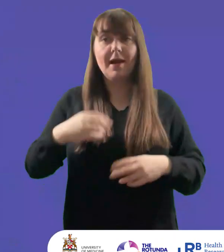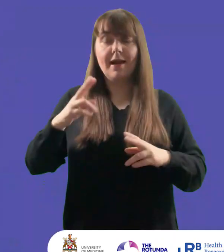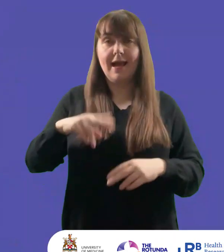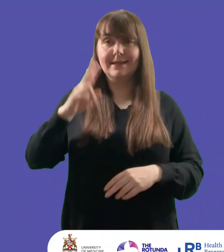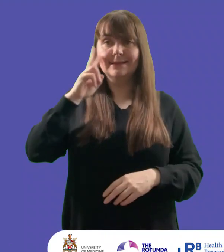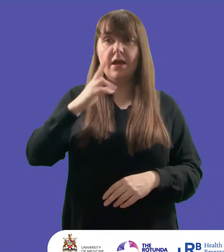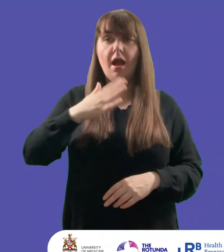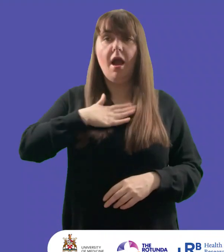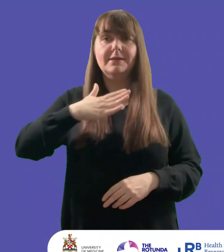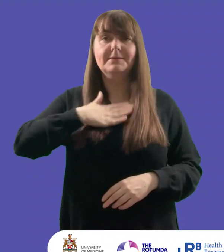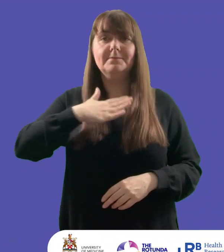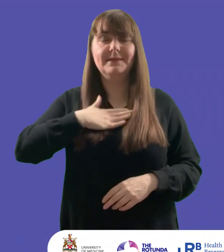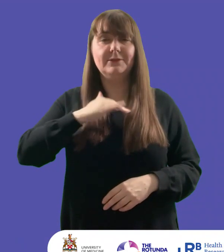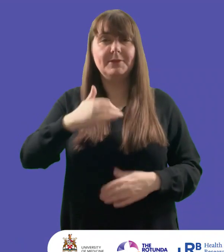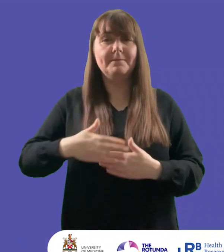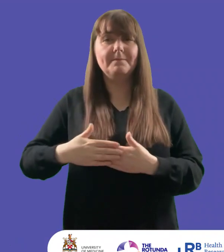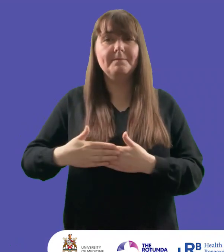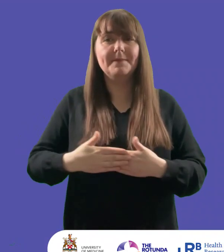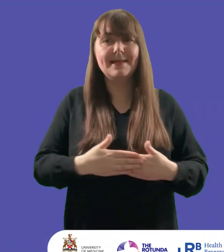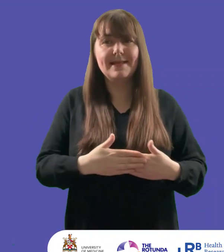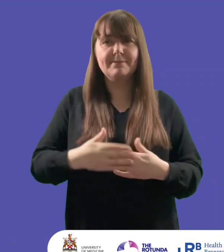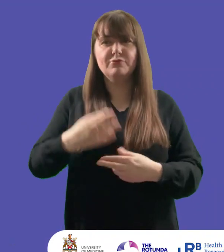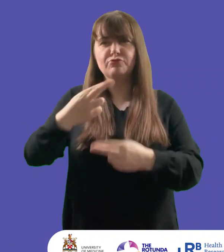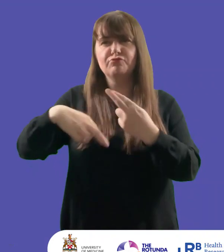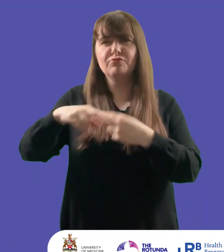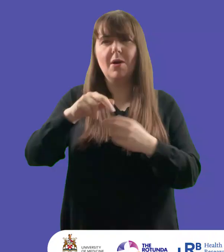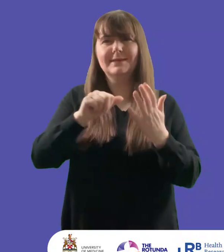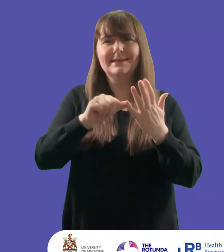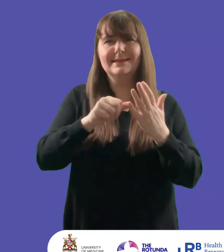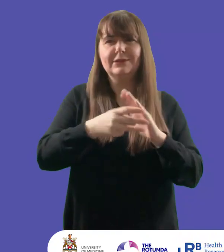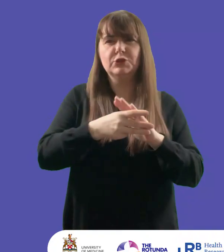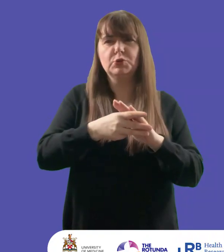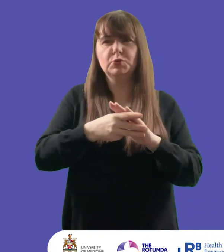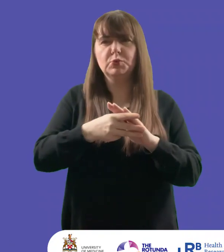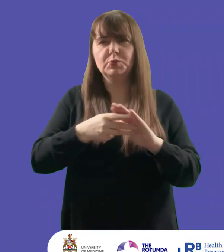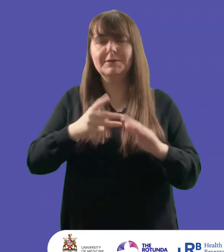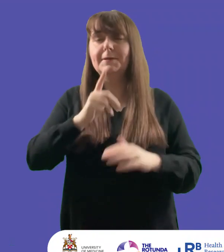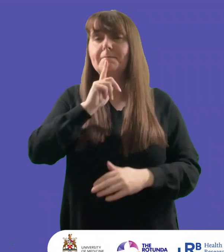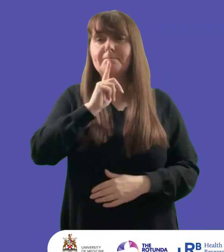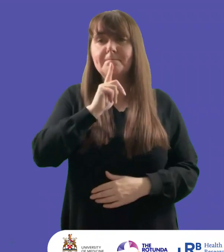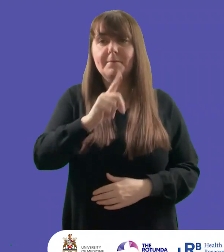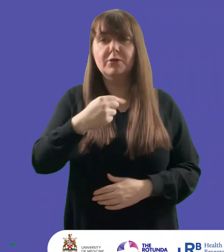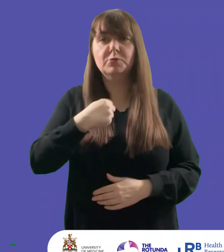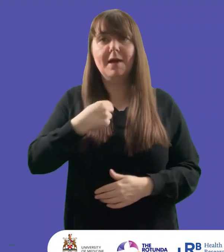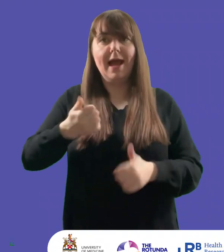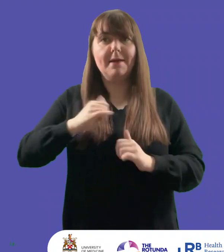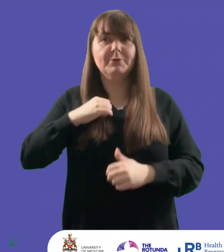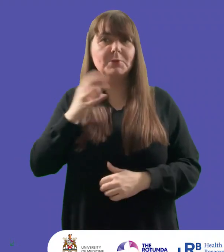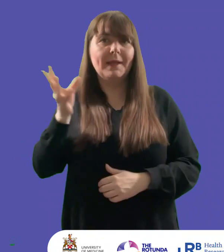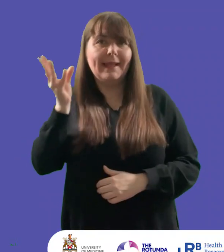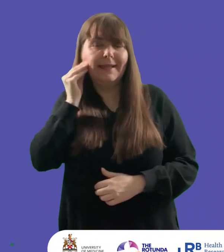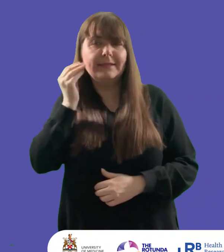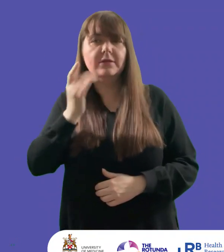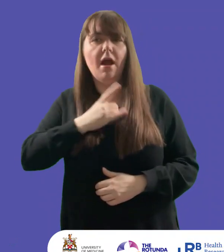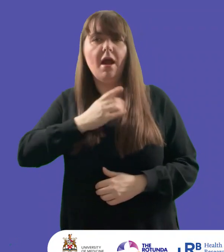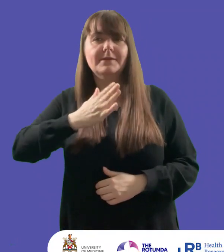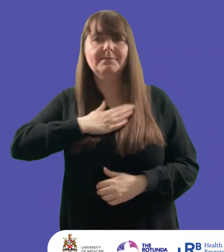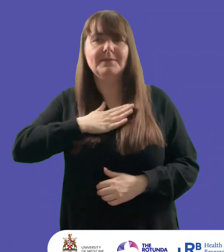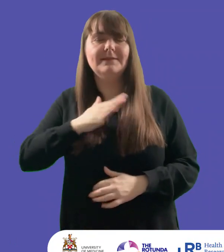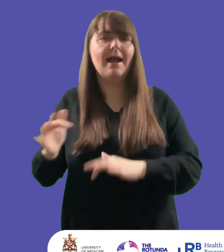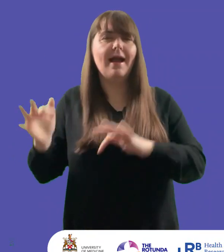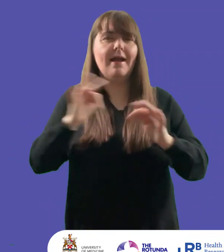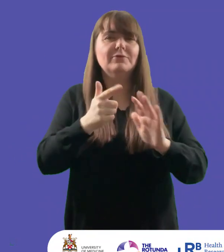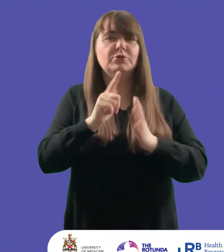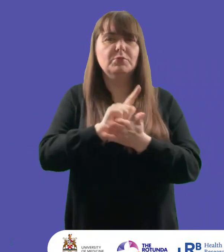We can see the heart beating of your baby from around 6 weeks, but we will be able to listen the